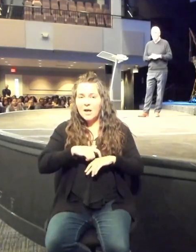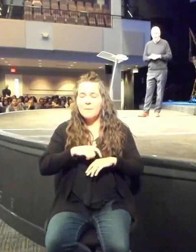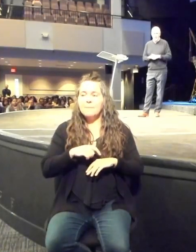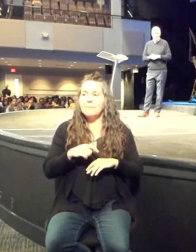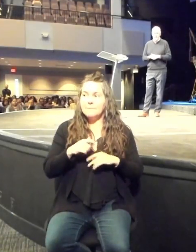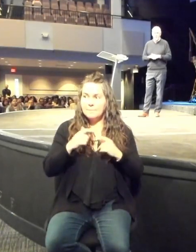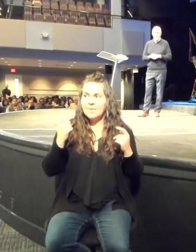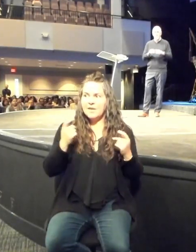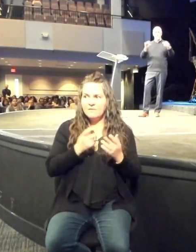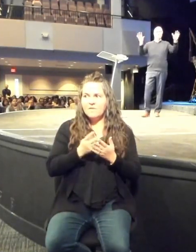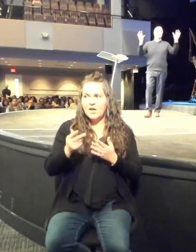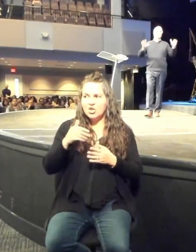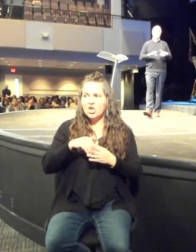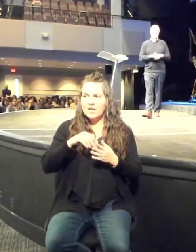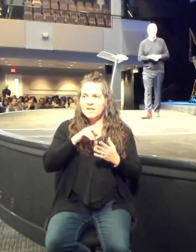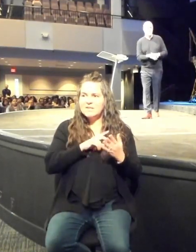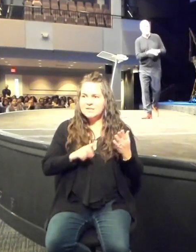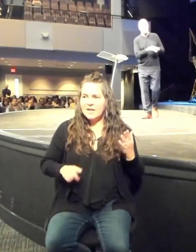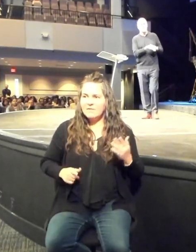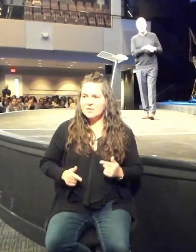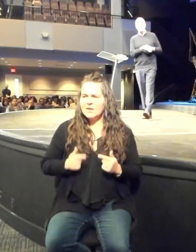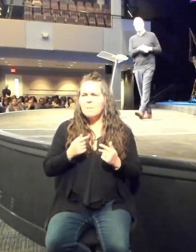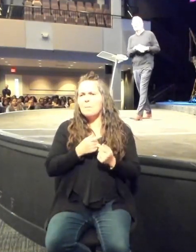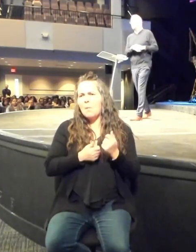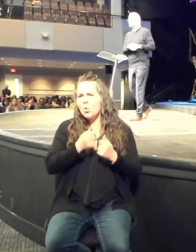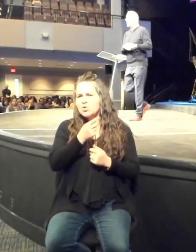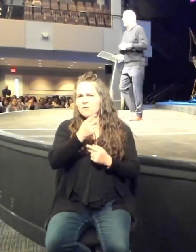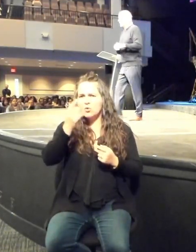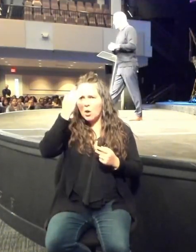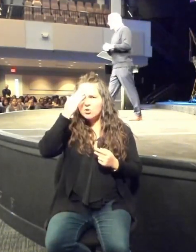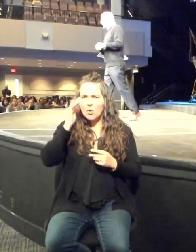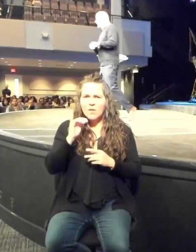in his life. And most of you will know this moment